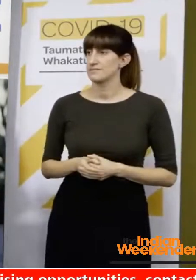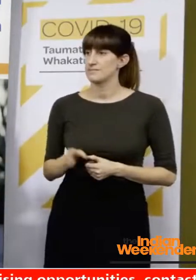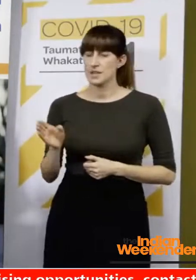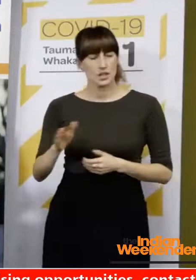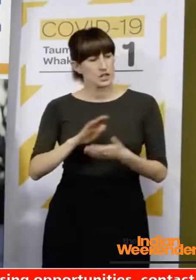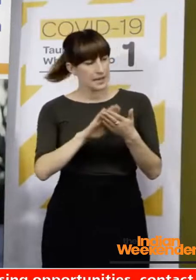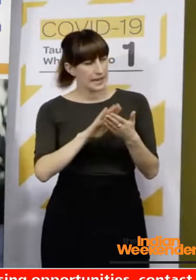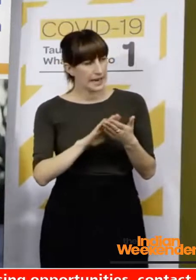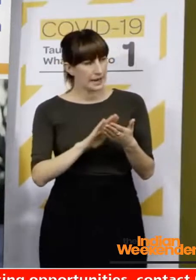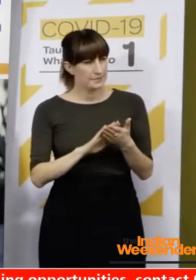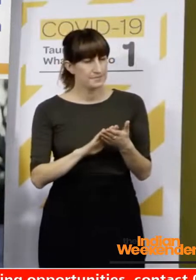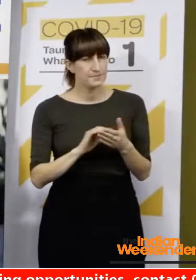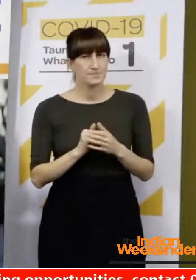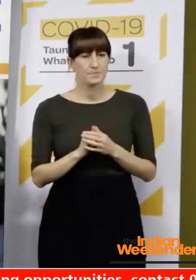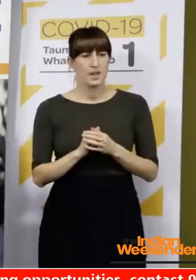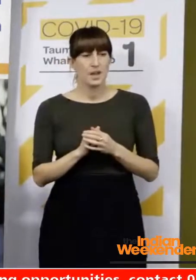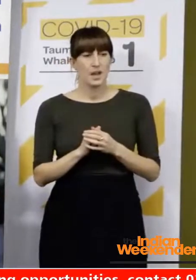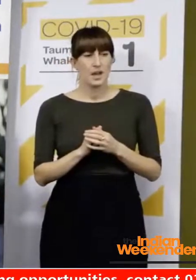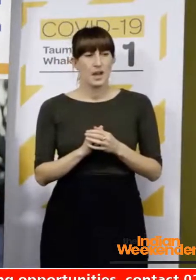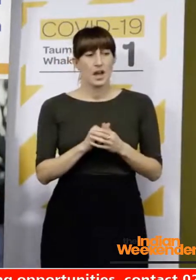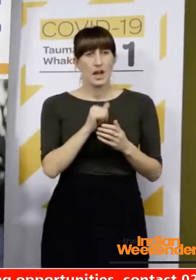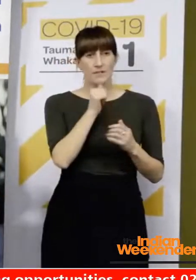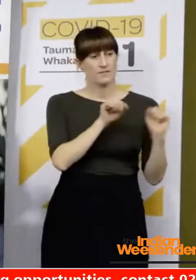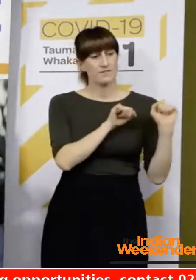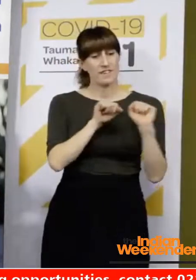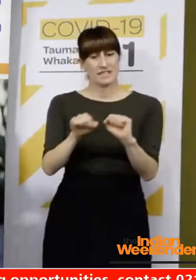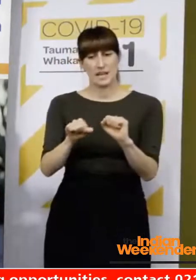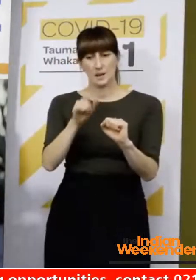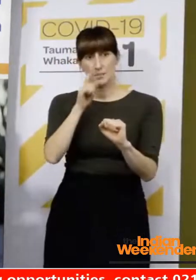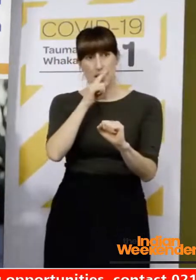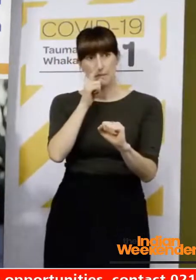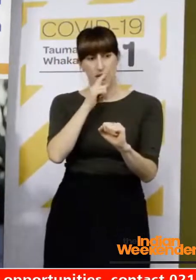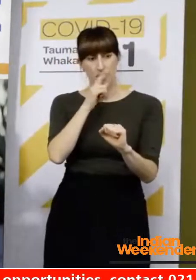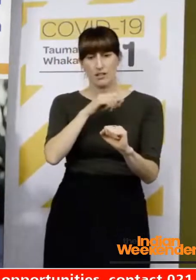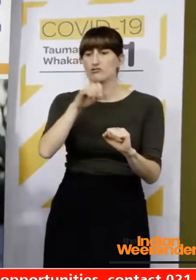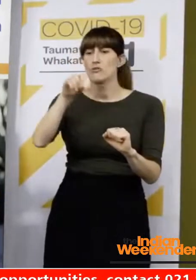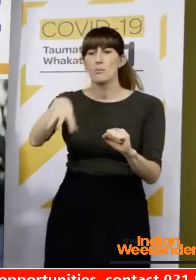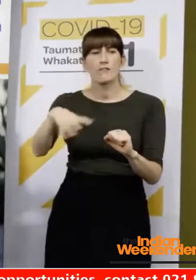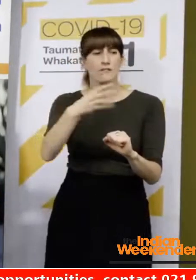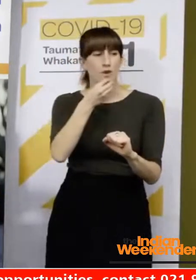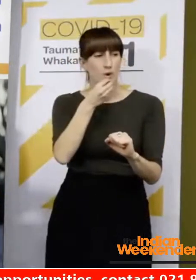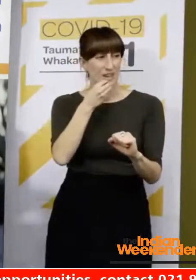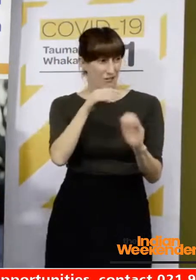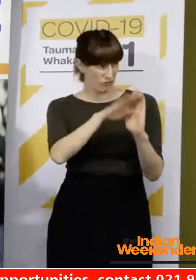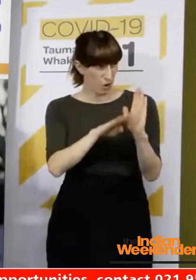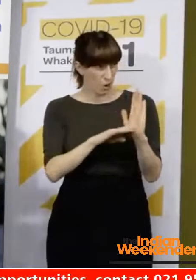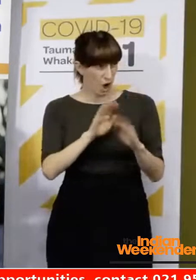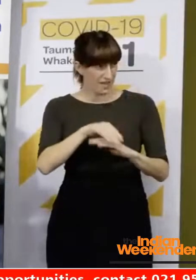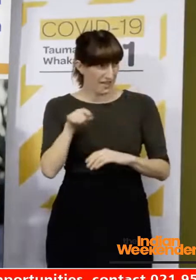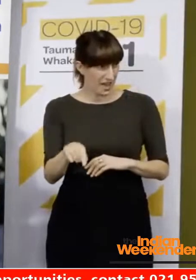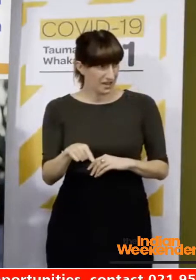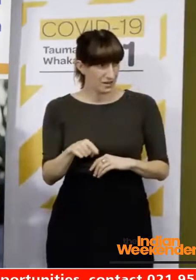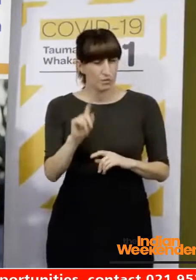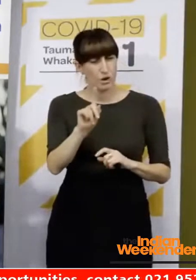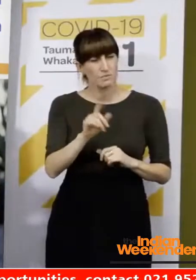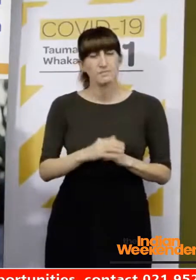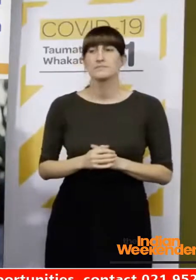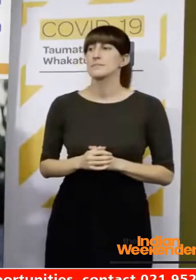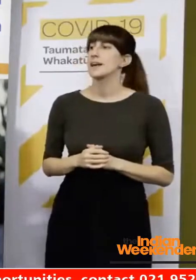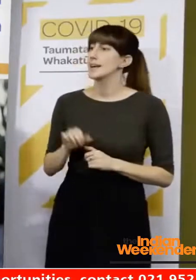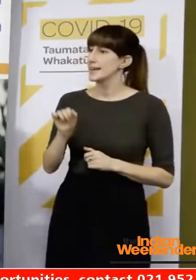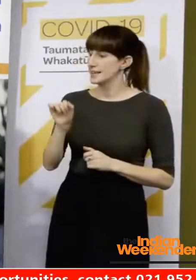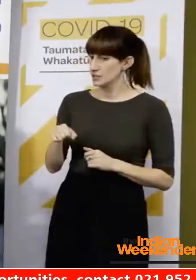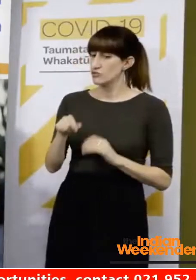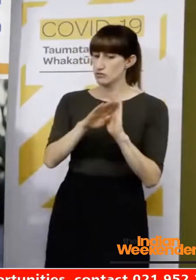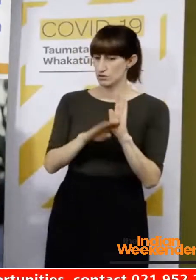tested. And then having the kids come out and be able to play for the first time and then see their classrooms. Yes, there are. And bearing in mind they've been